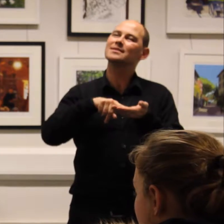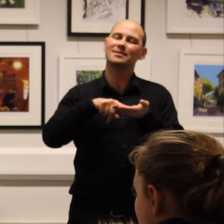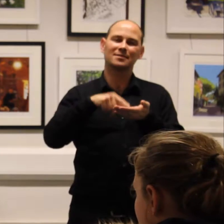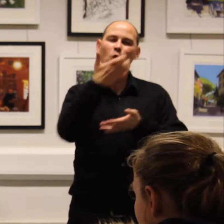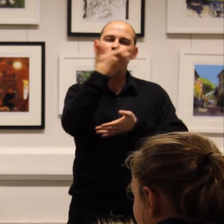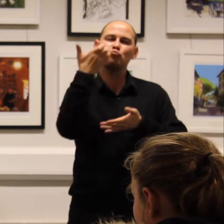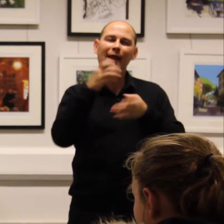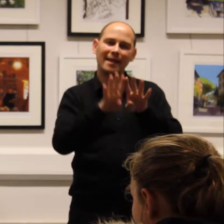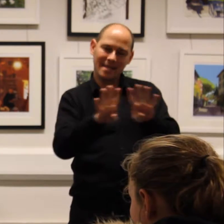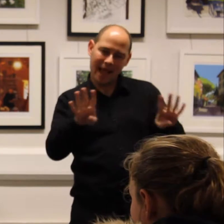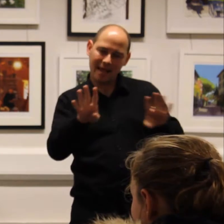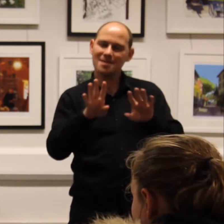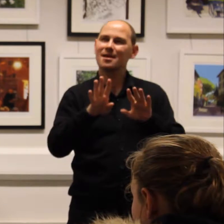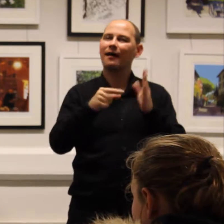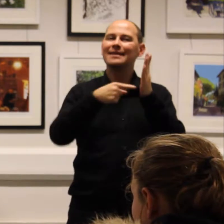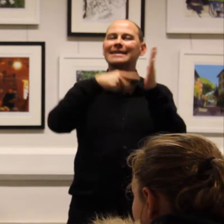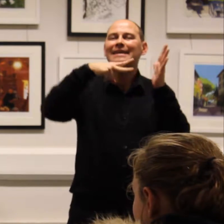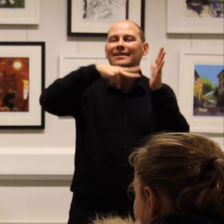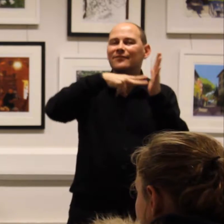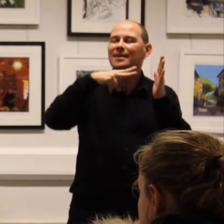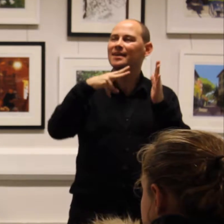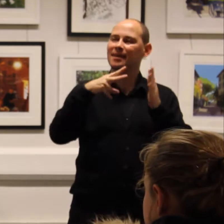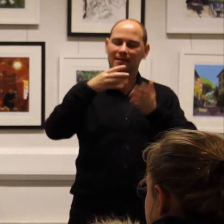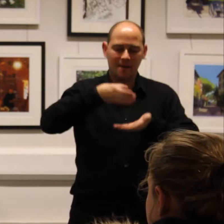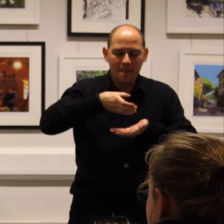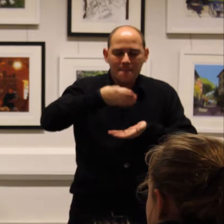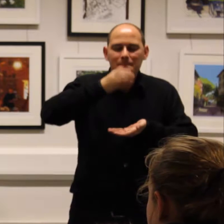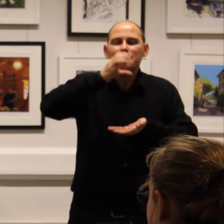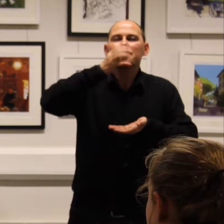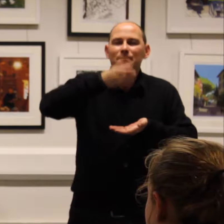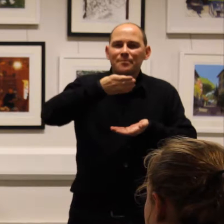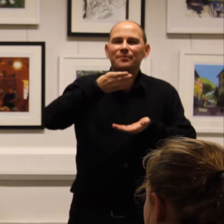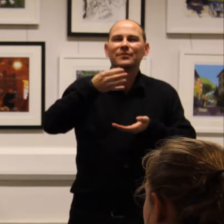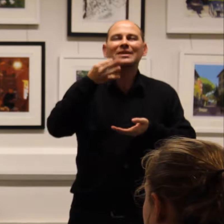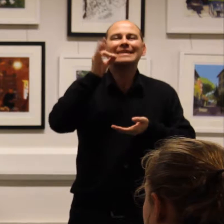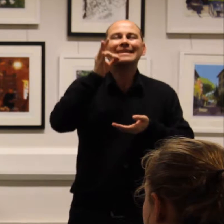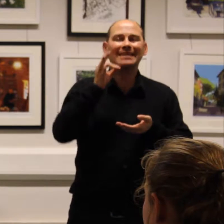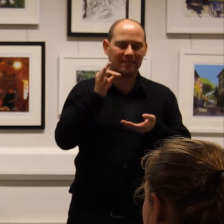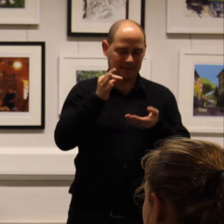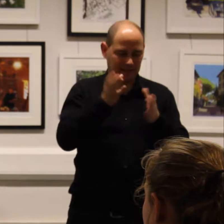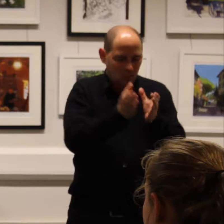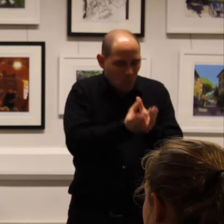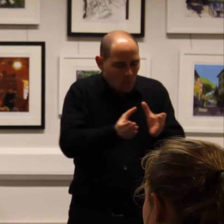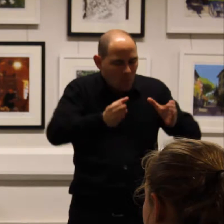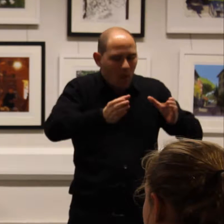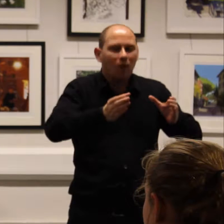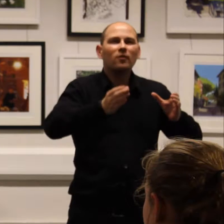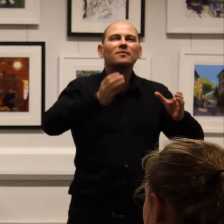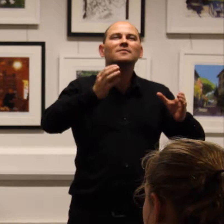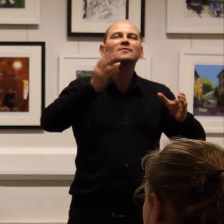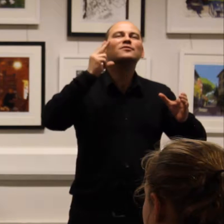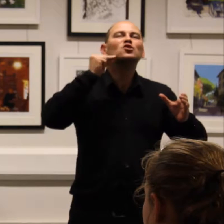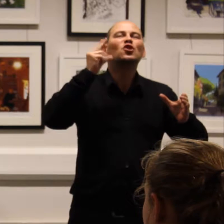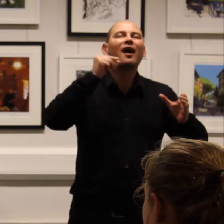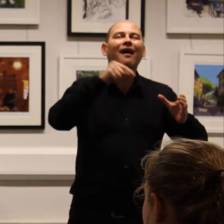televisions and mugs of brown tea with bowls of white sugar.